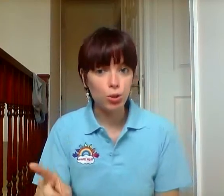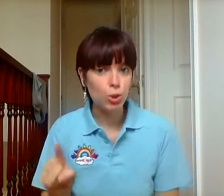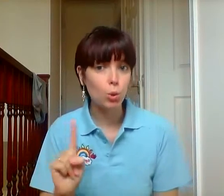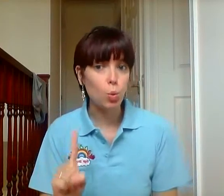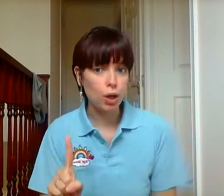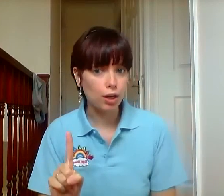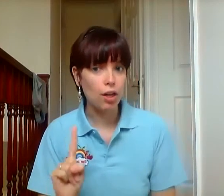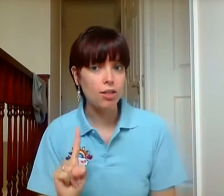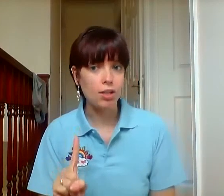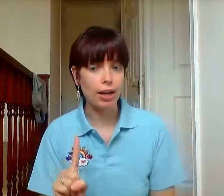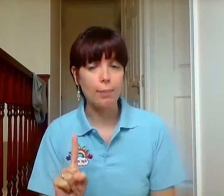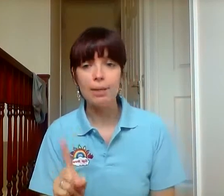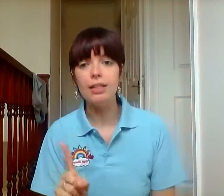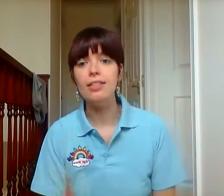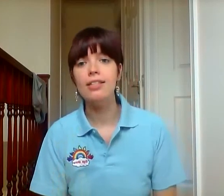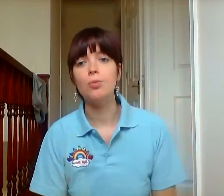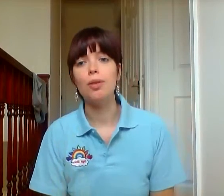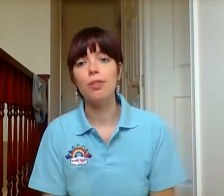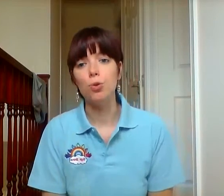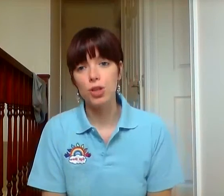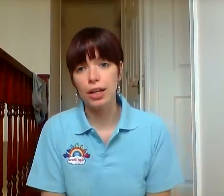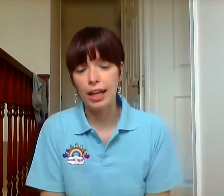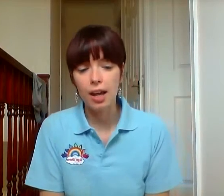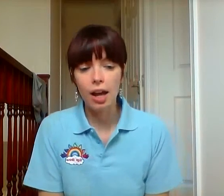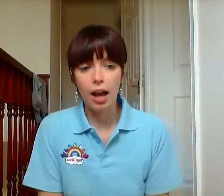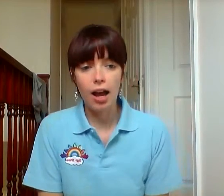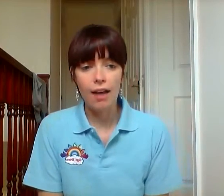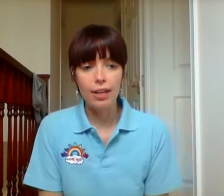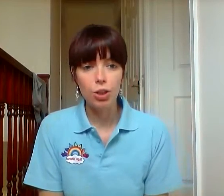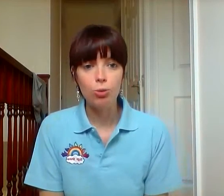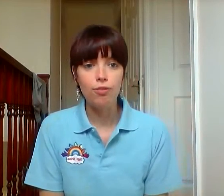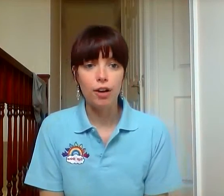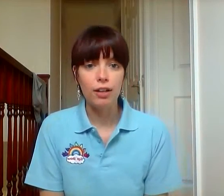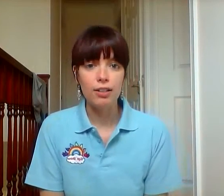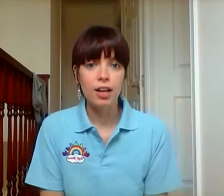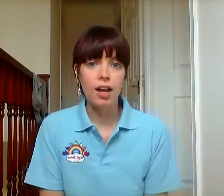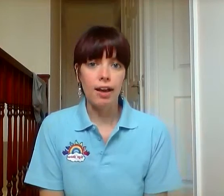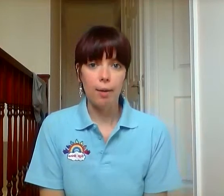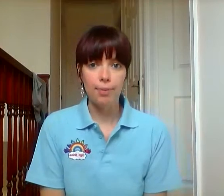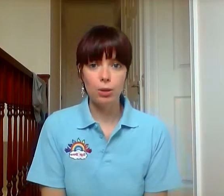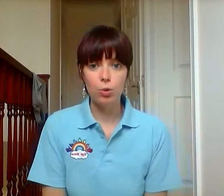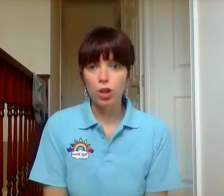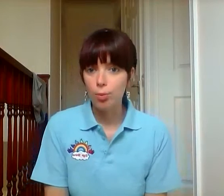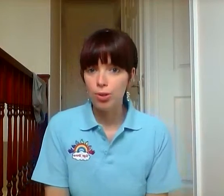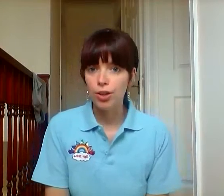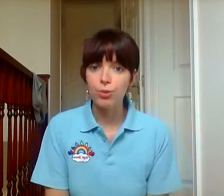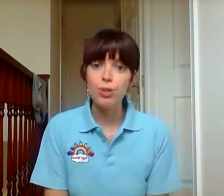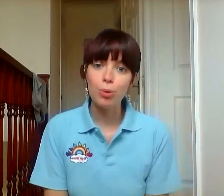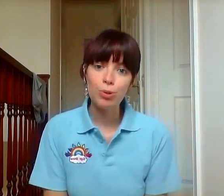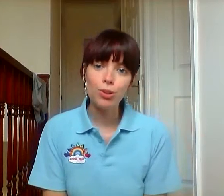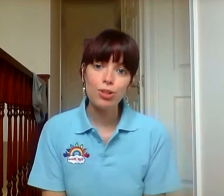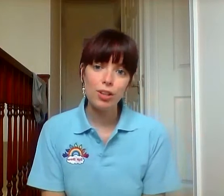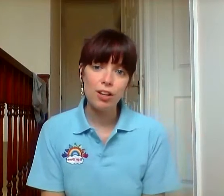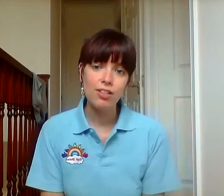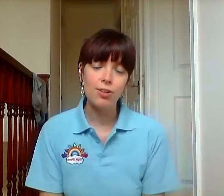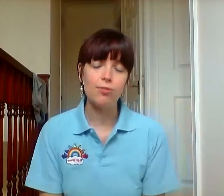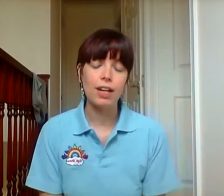use the one sign and be consistent with your signing, and then you will find that your child will start to respond to those signs, start to